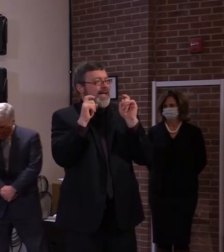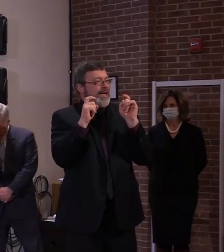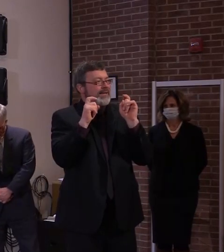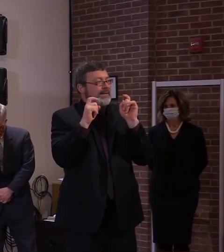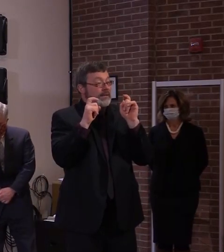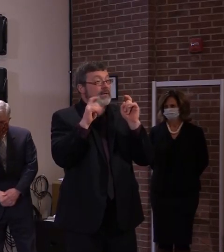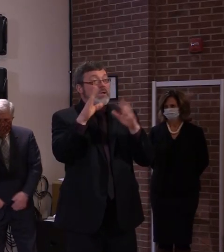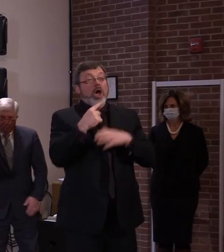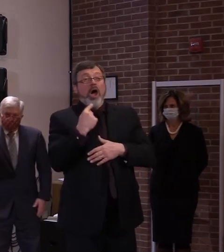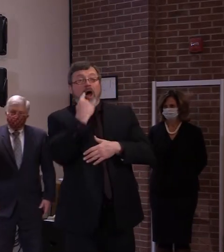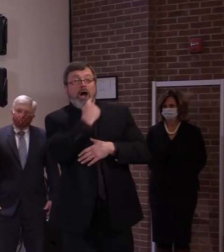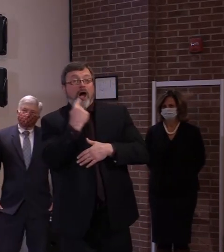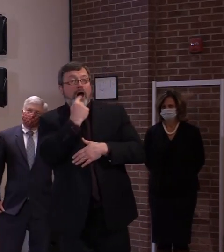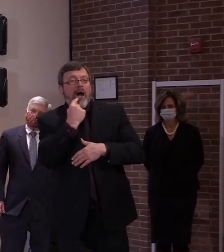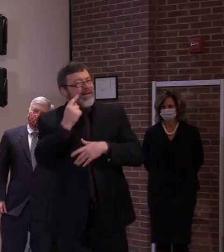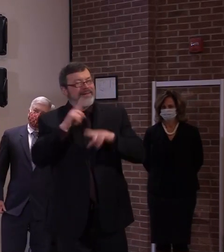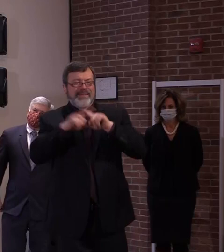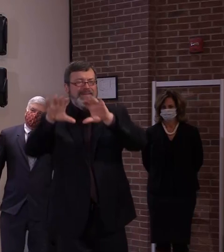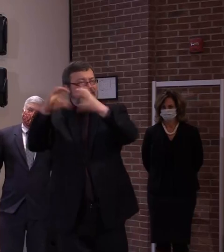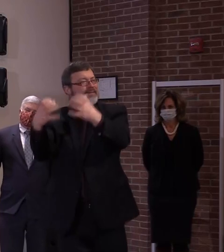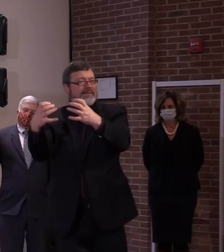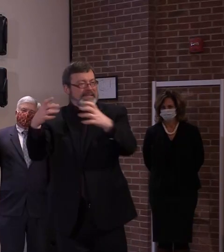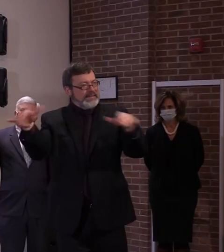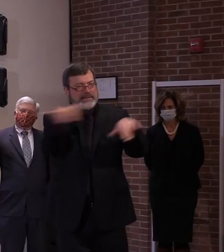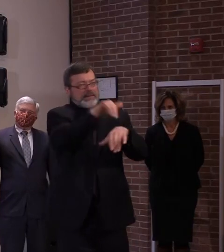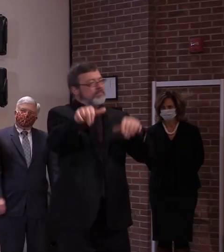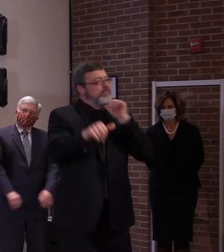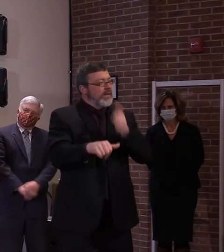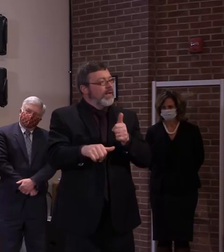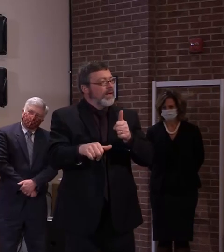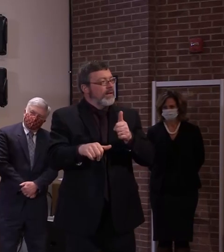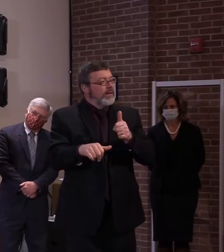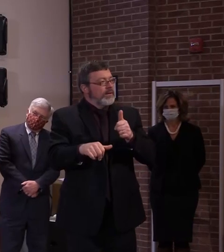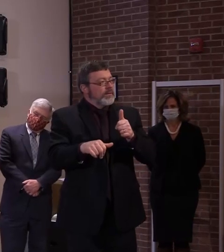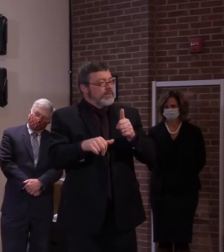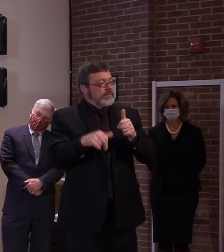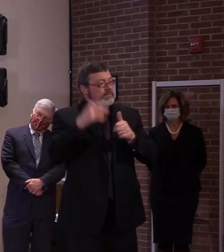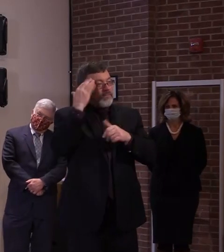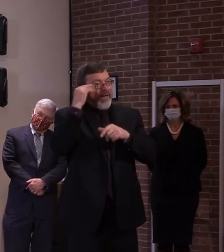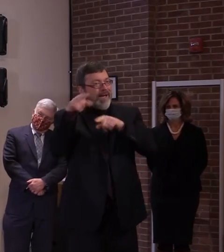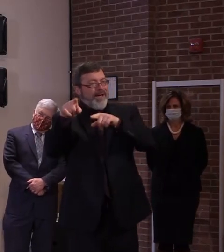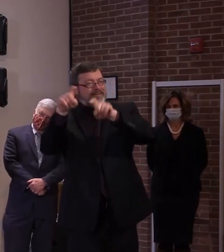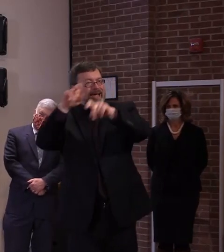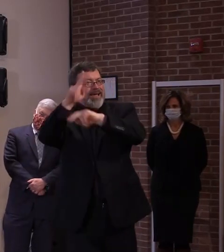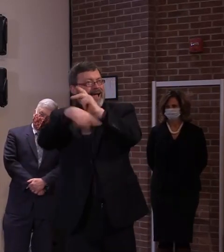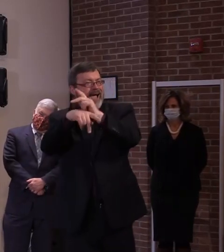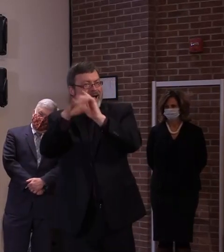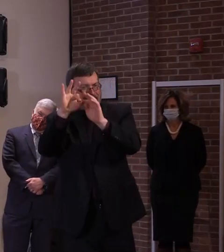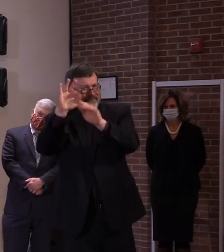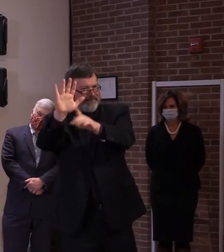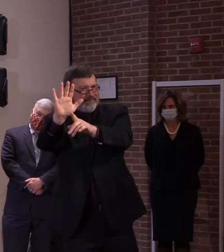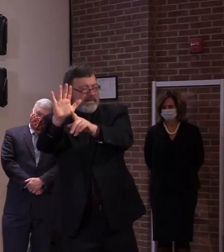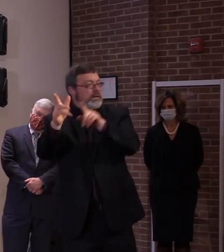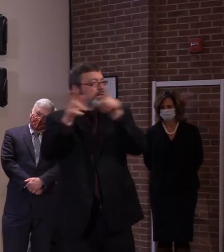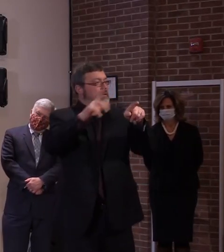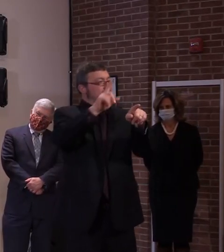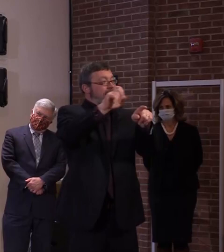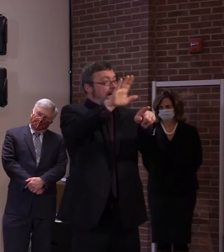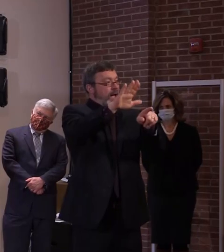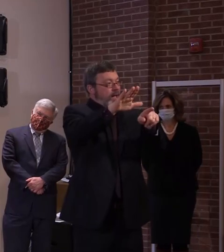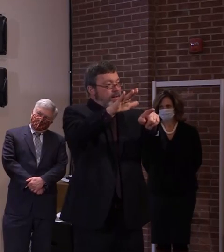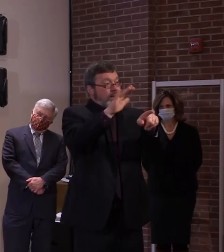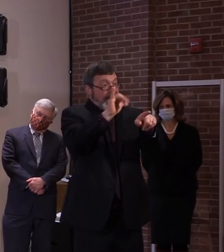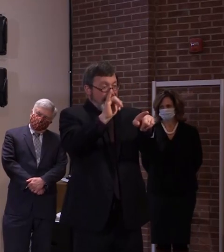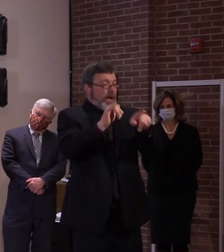looking for proteins on the surface of the virus. Both the PCR and the LAMP are looking for the nucleic acid